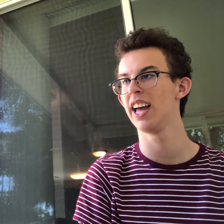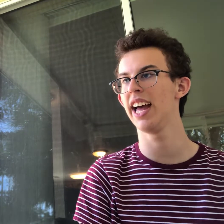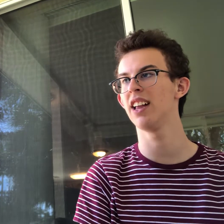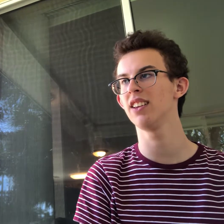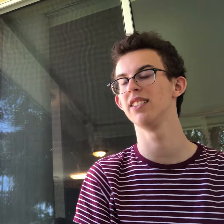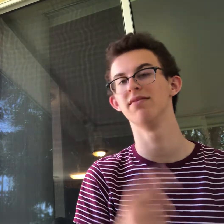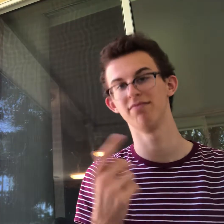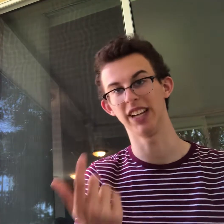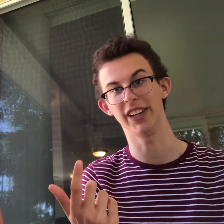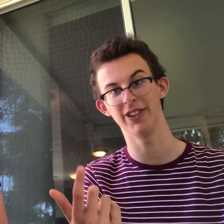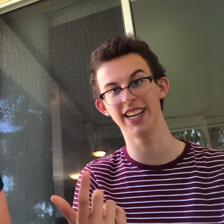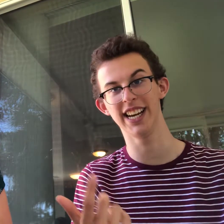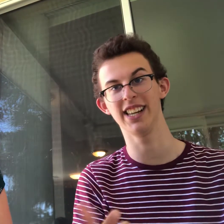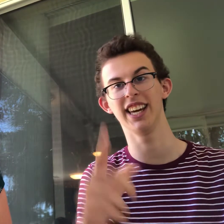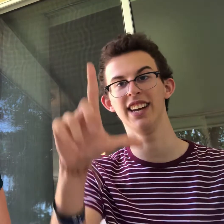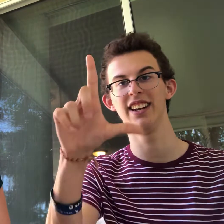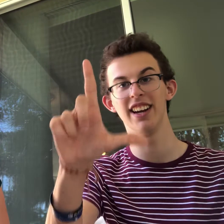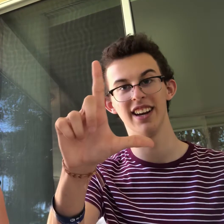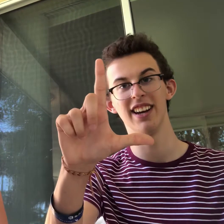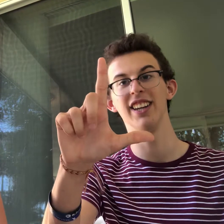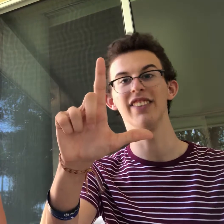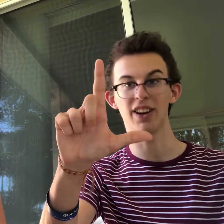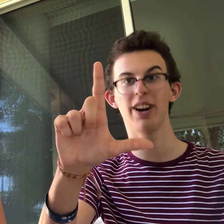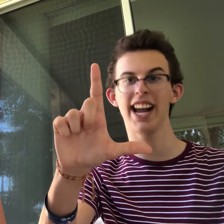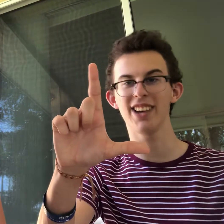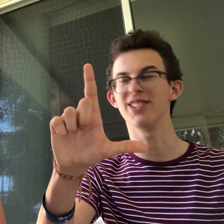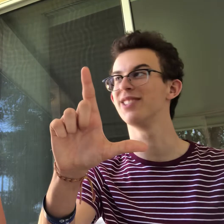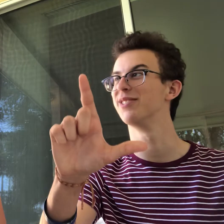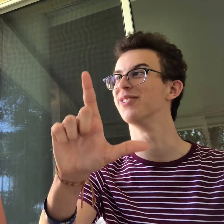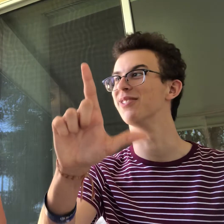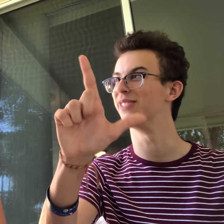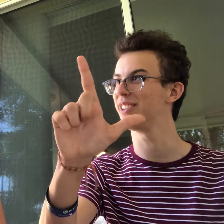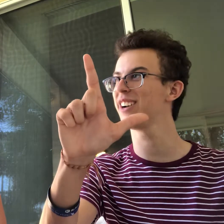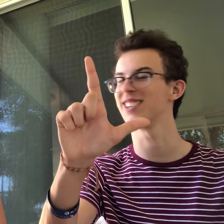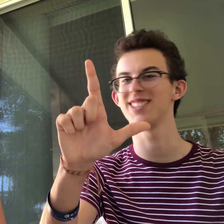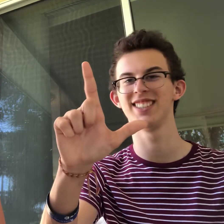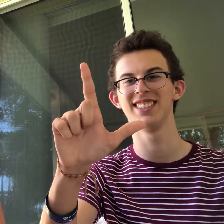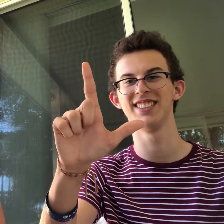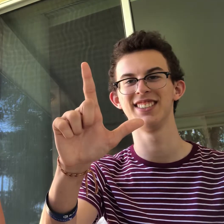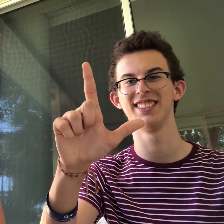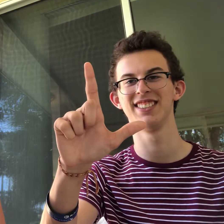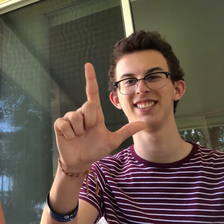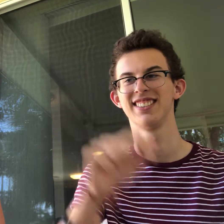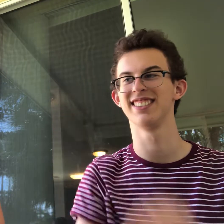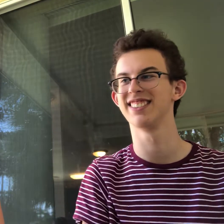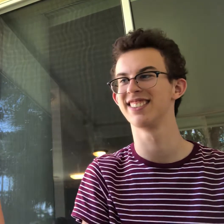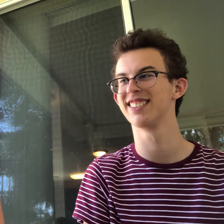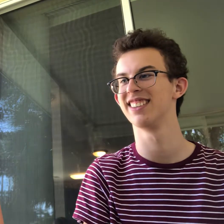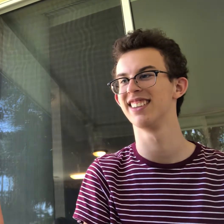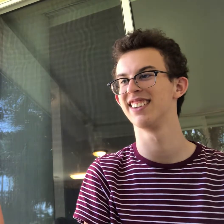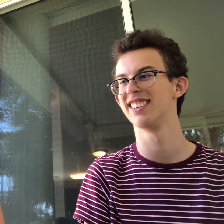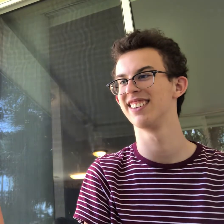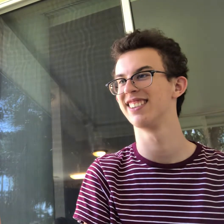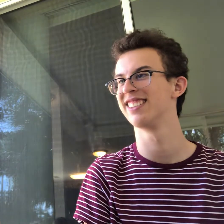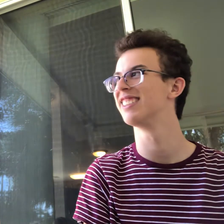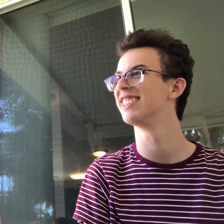L, like you're doing an L again. You make a right angle with your fingers. Perfect. Jonathan was listening to my math lesson